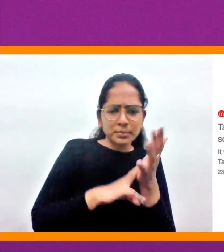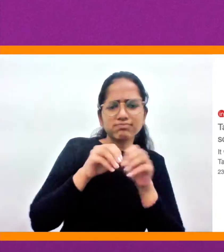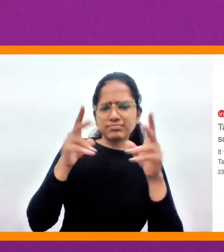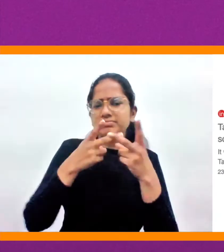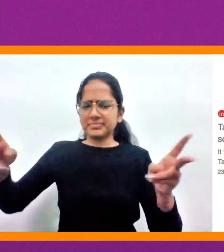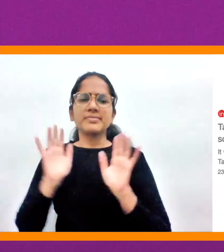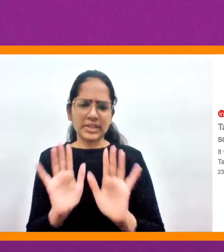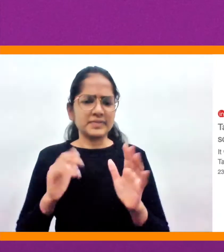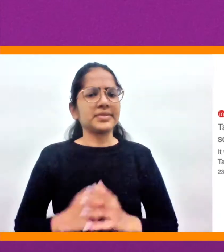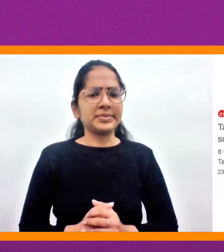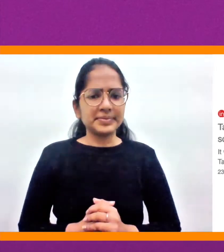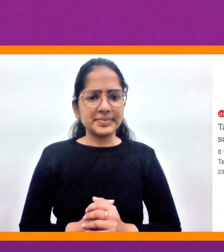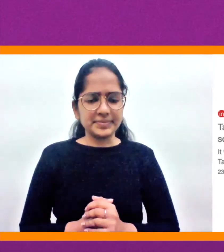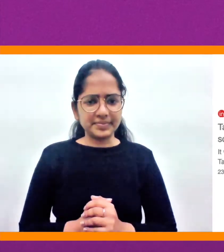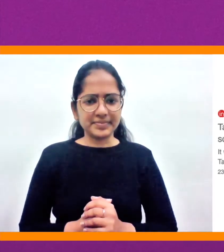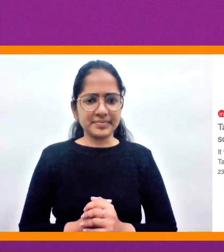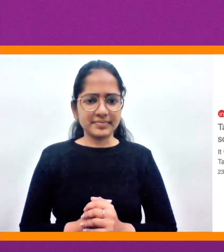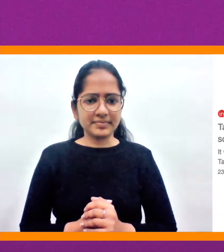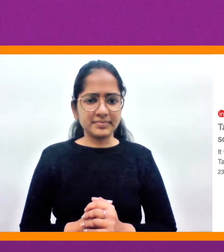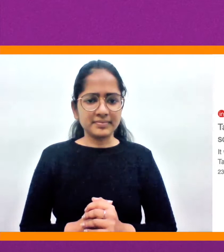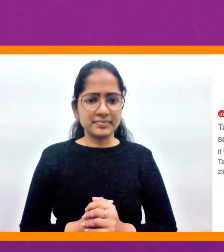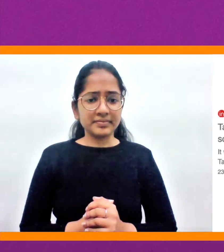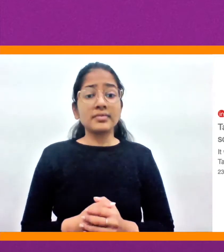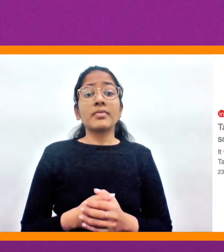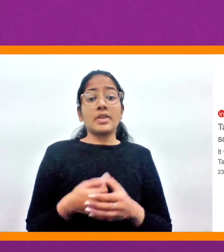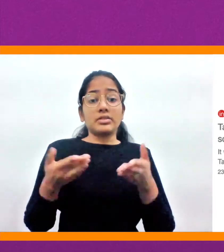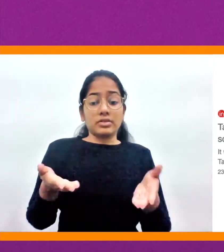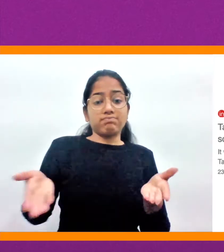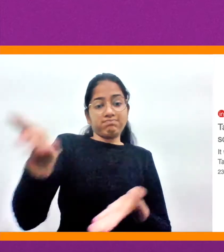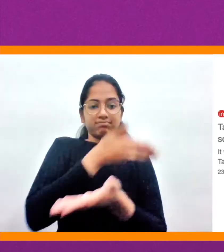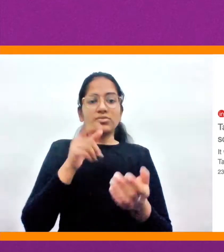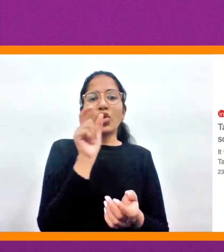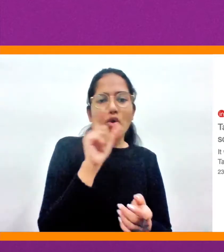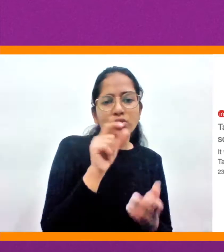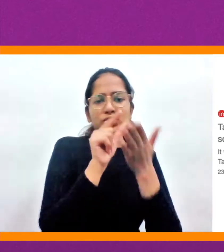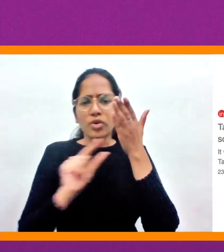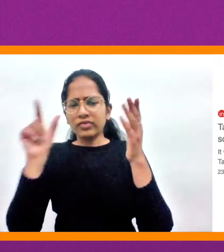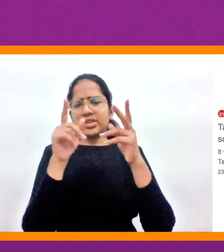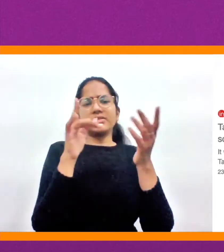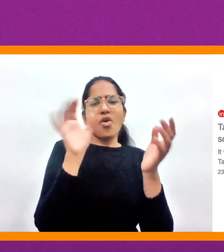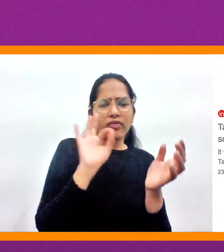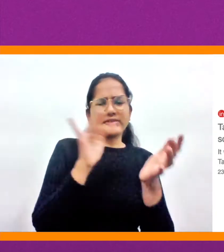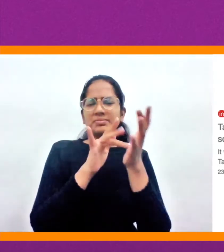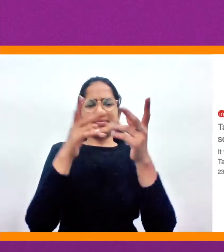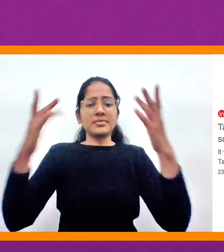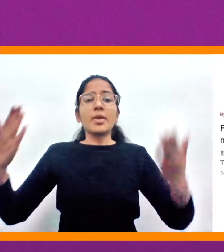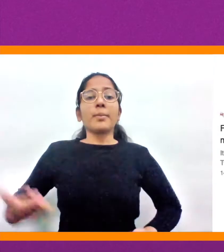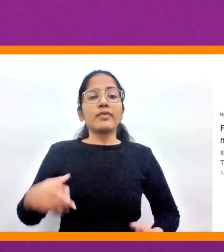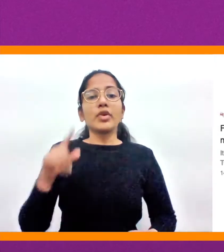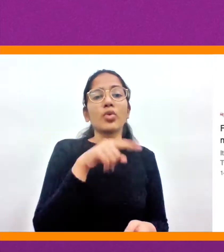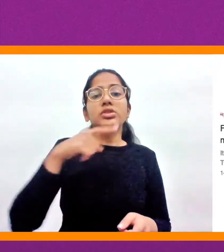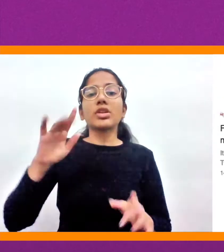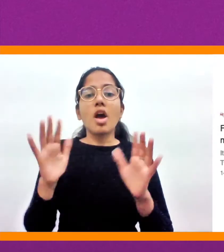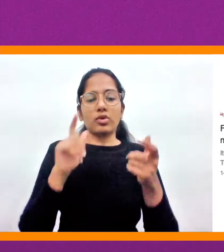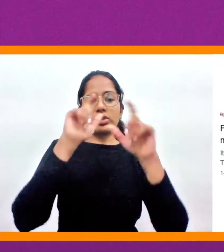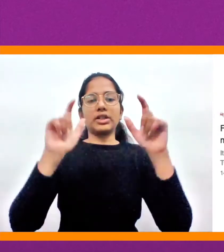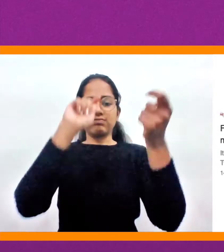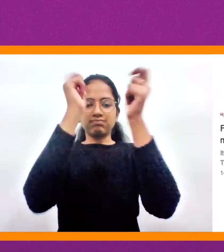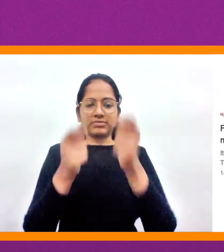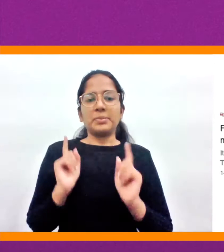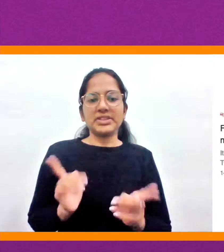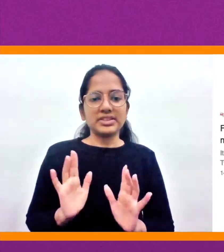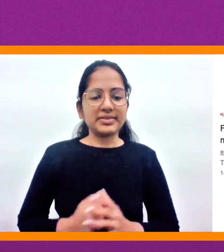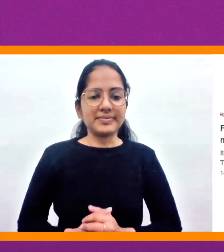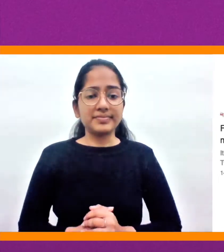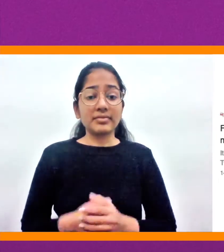have been re-examining what we understand as acceptable behavior in the workplace and university spaces. We now